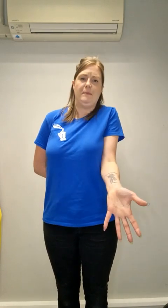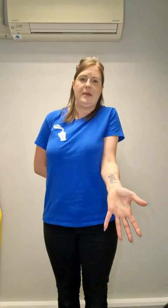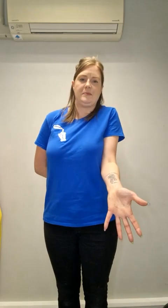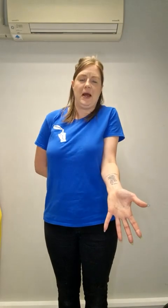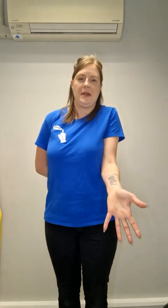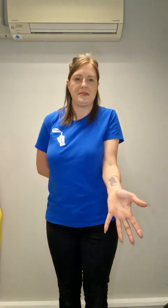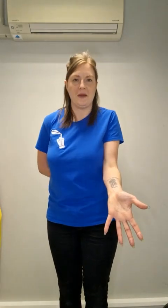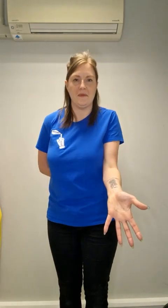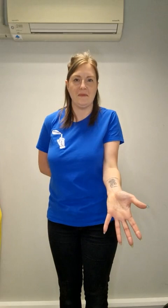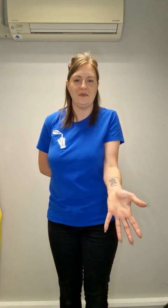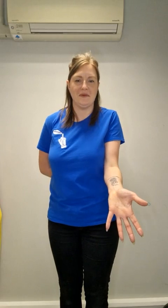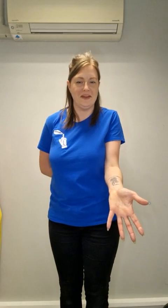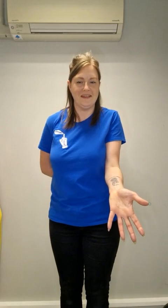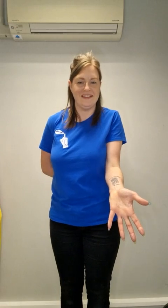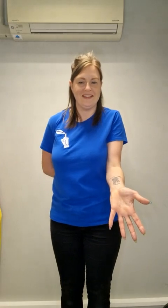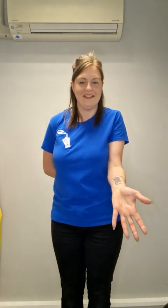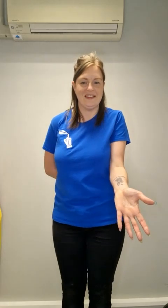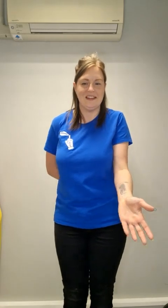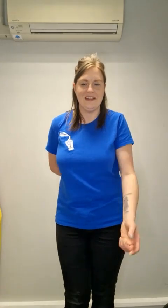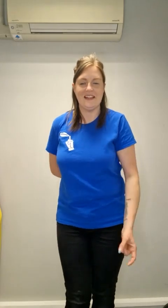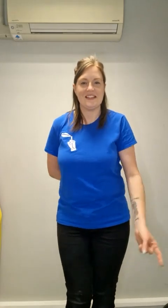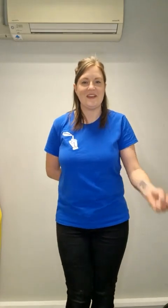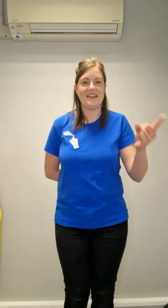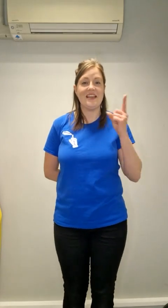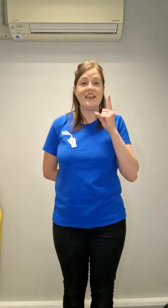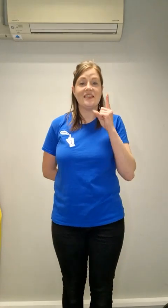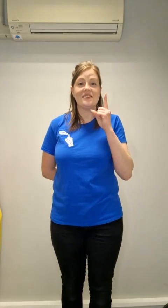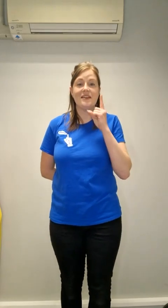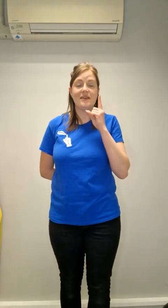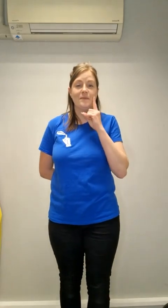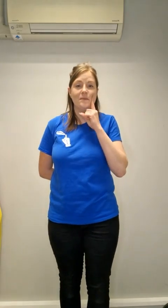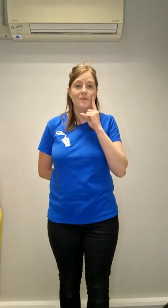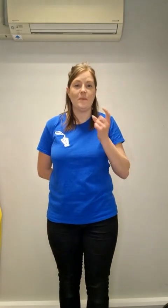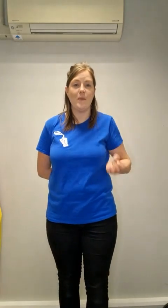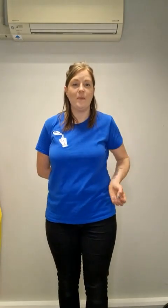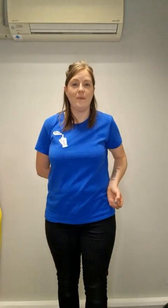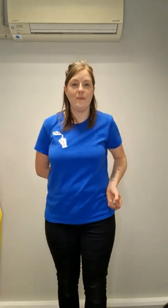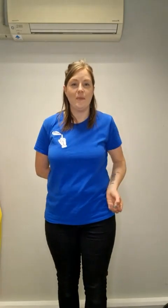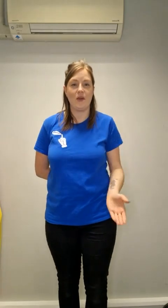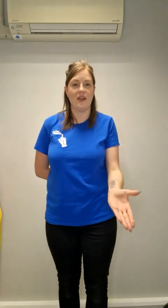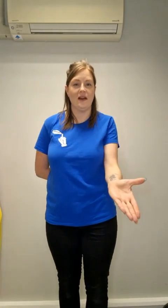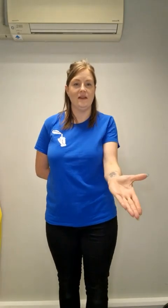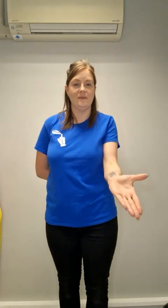bend my hand down a bit more for you. So I think it's boccia.